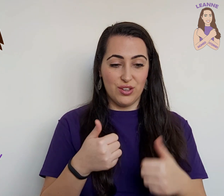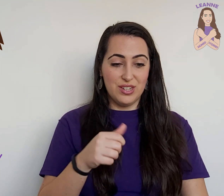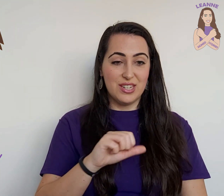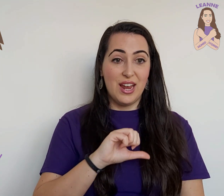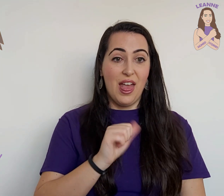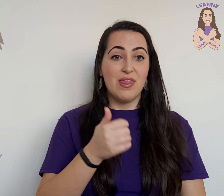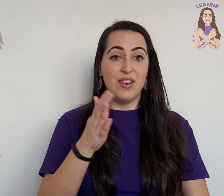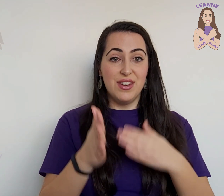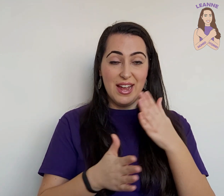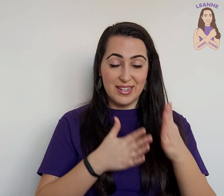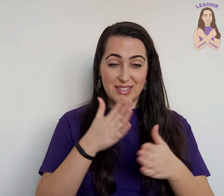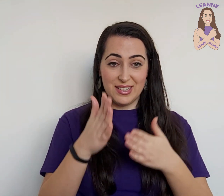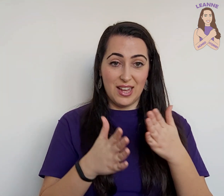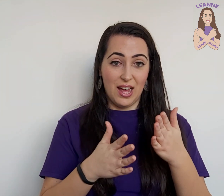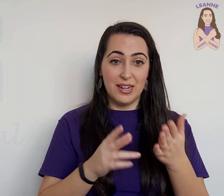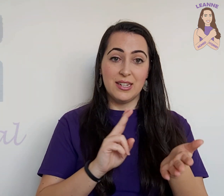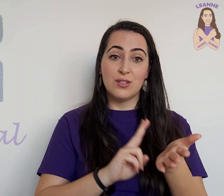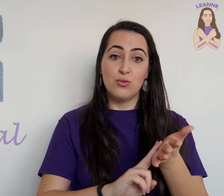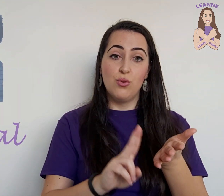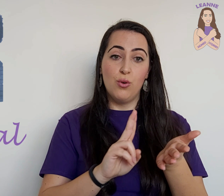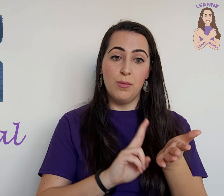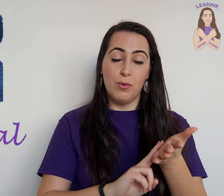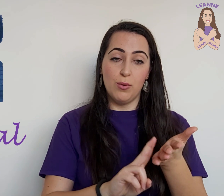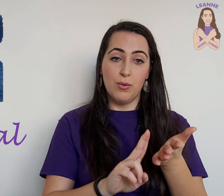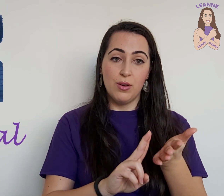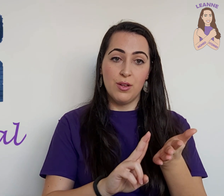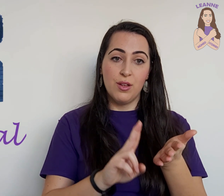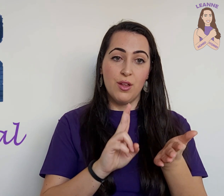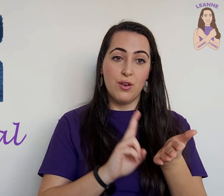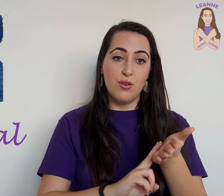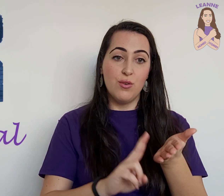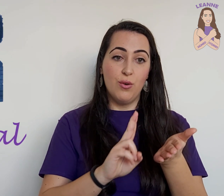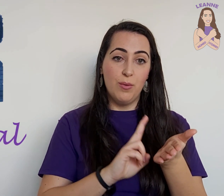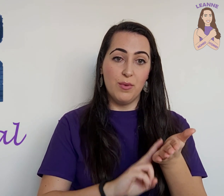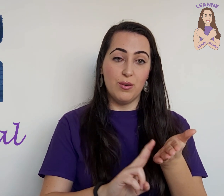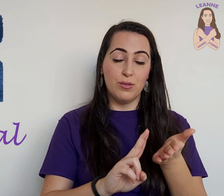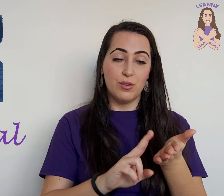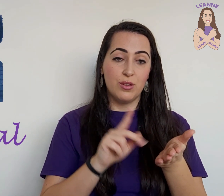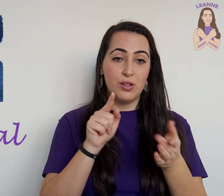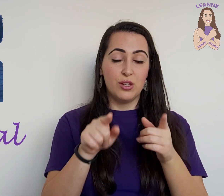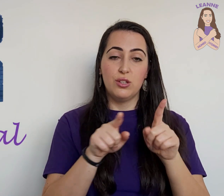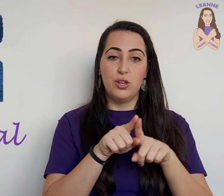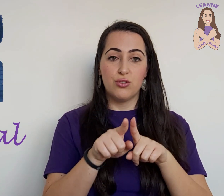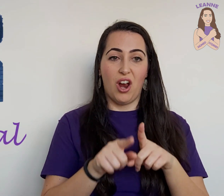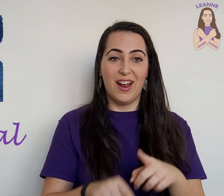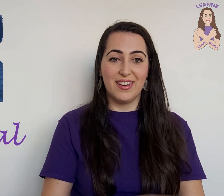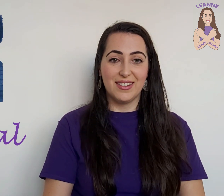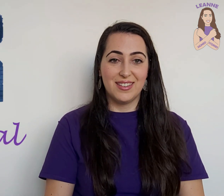Good. The next sign is normal. Normal. You try.